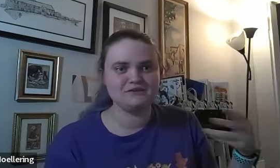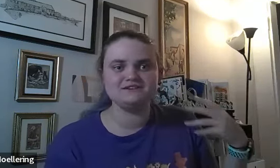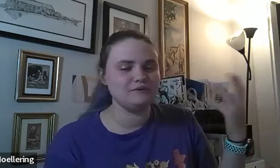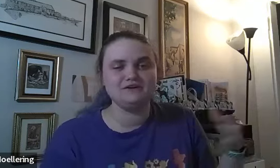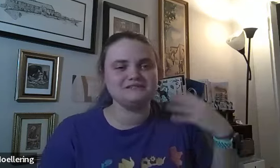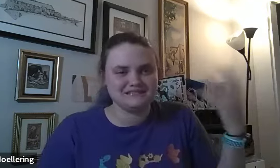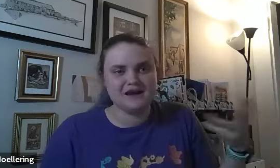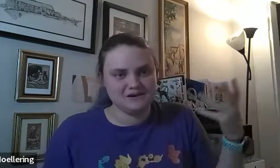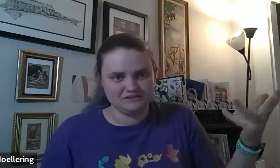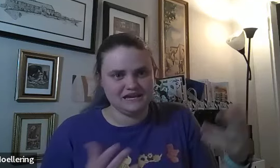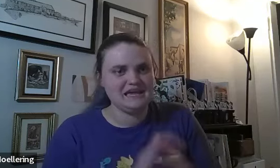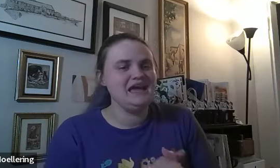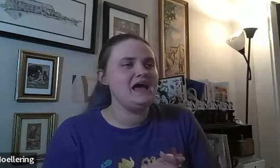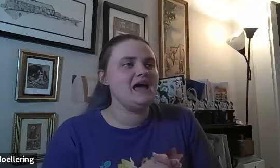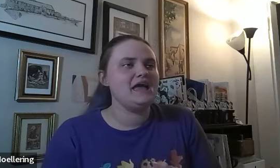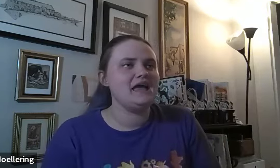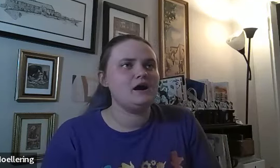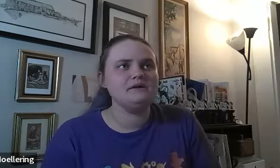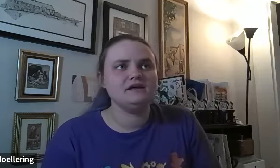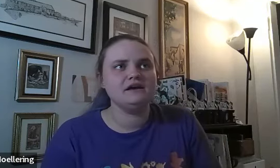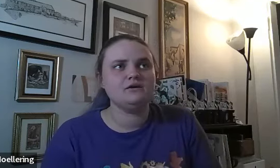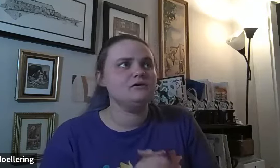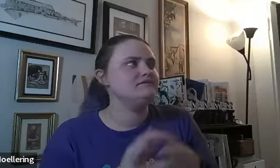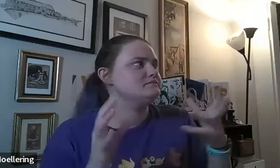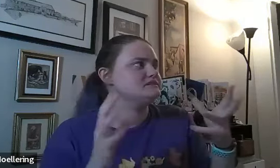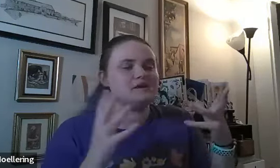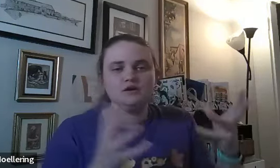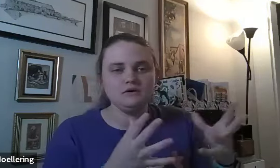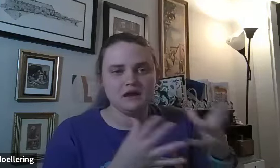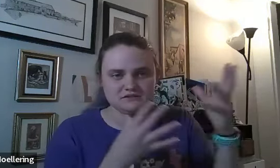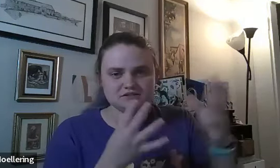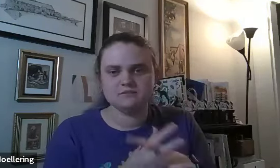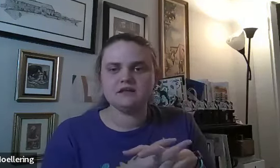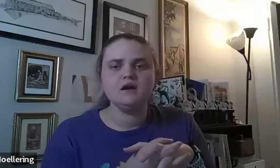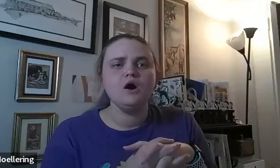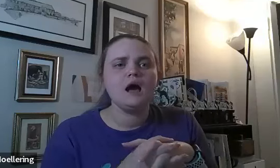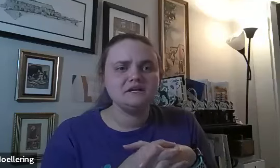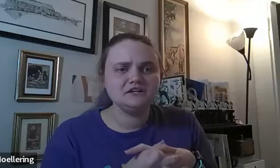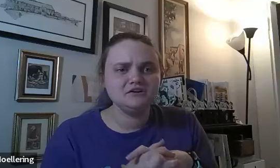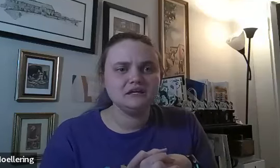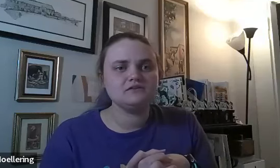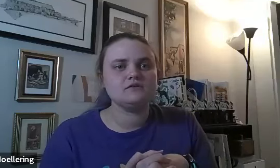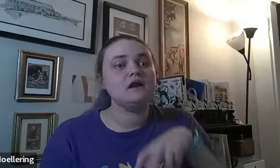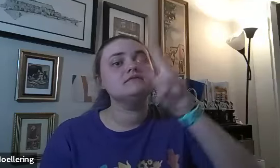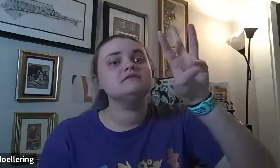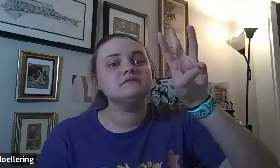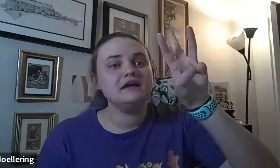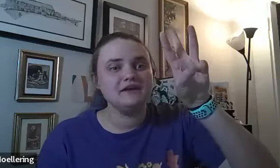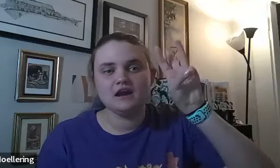we don't sign all day. And I'll be like, or I'll even some of my cohort counselors, I'll be like, how many do you need? And they're like, and they kind of